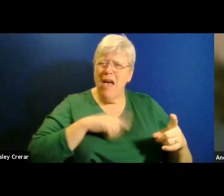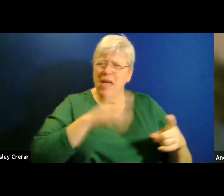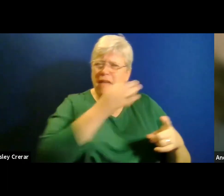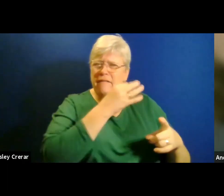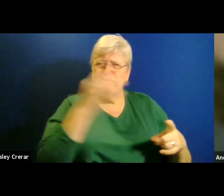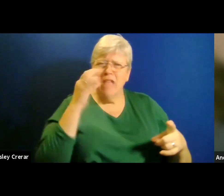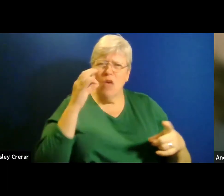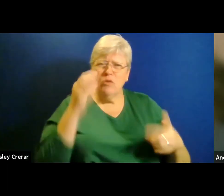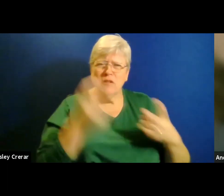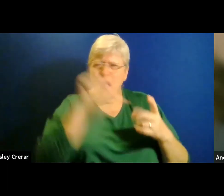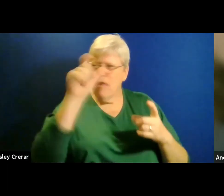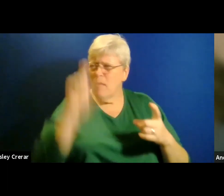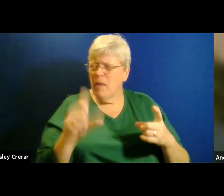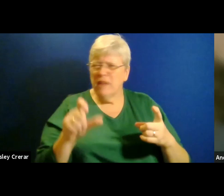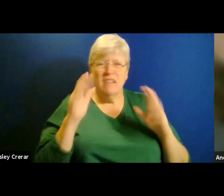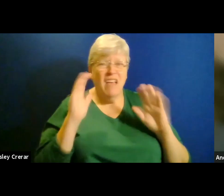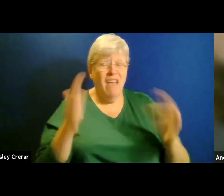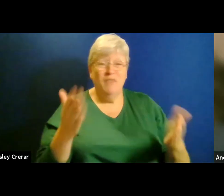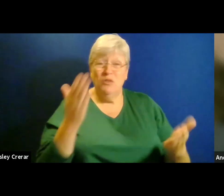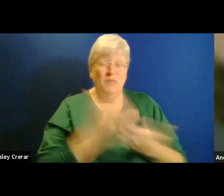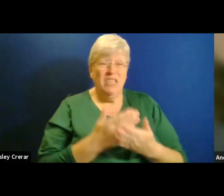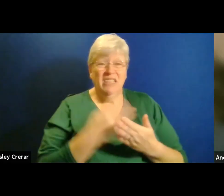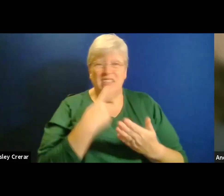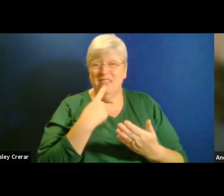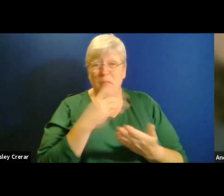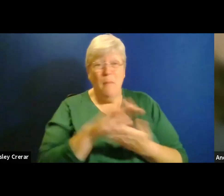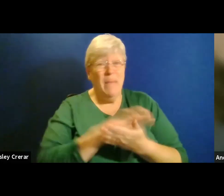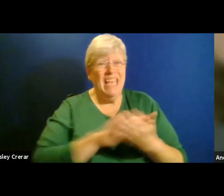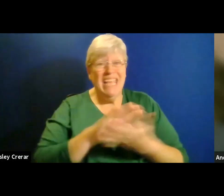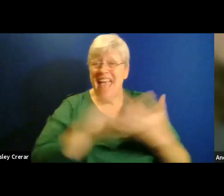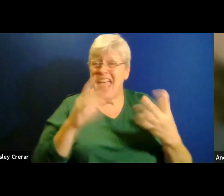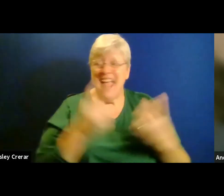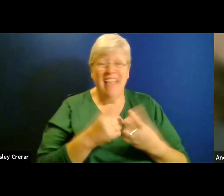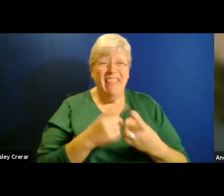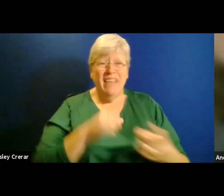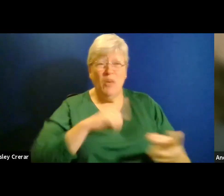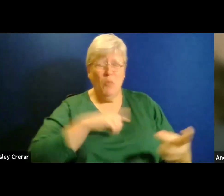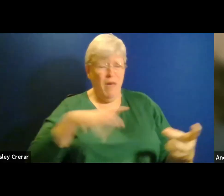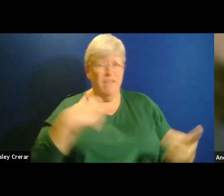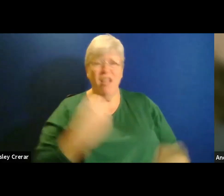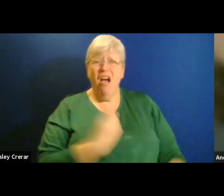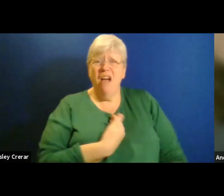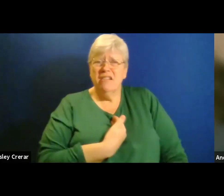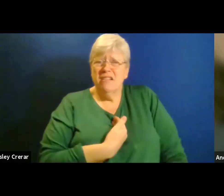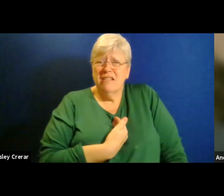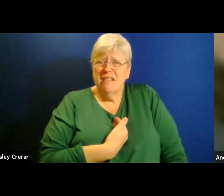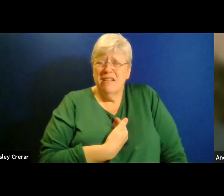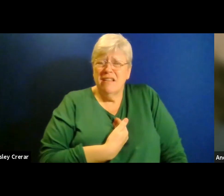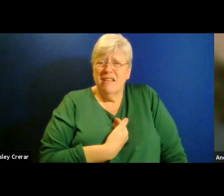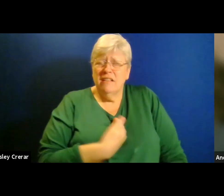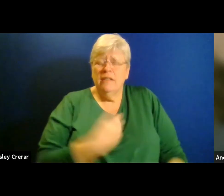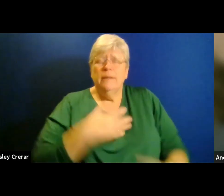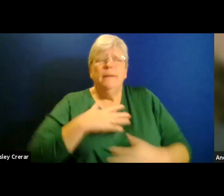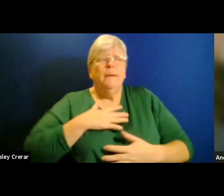another on his grave really have to be suggestive of anything? Why had she jumped to such hurtful conclusions? She breathed